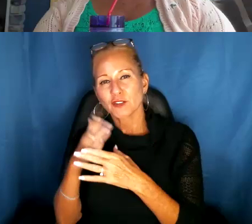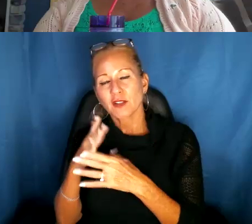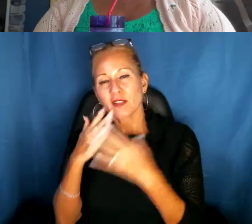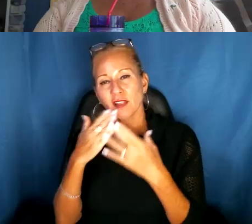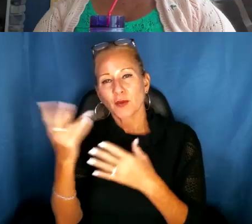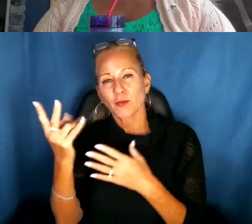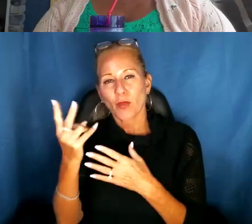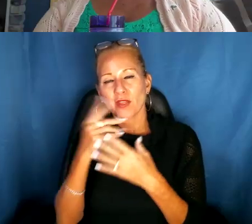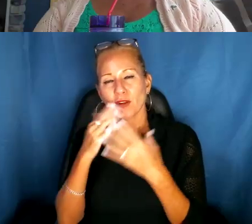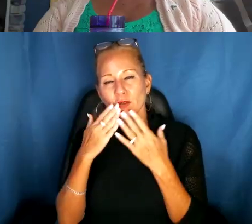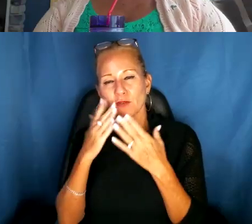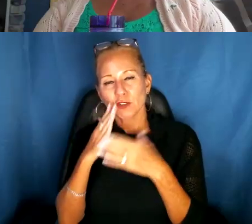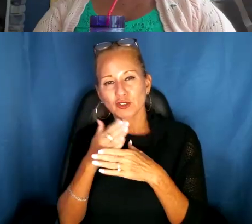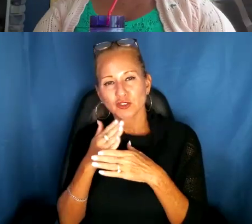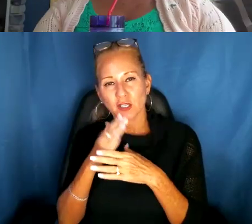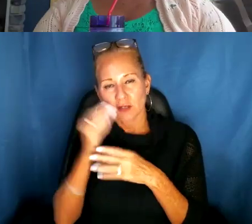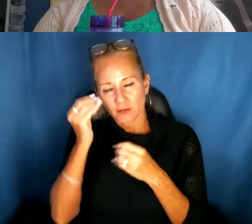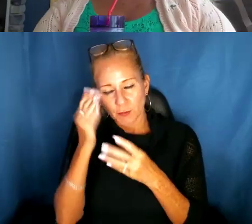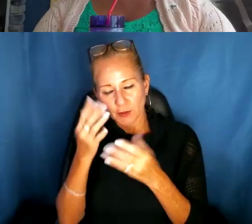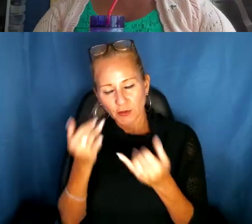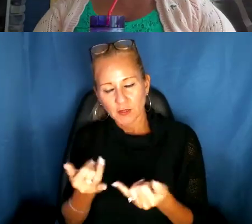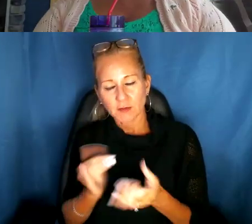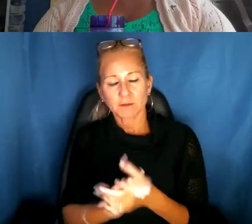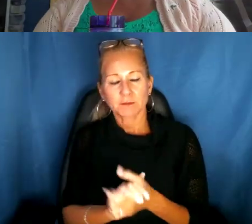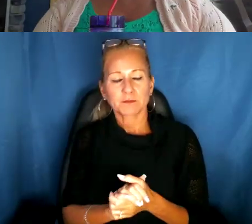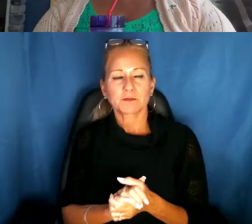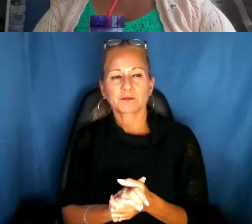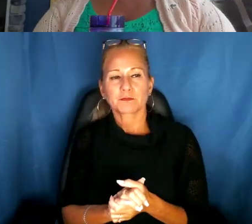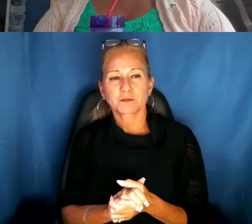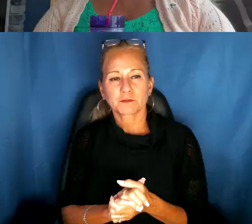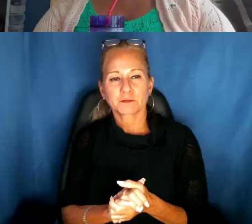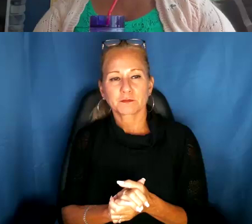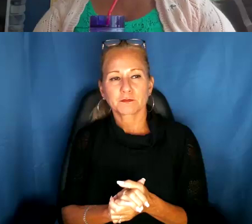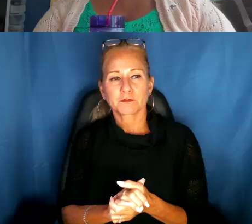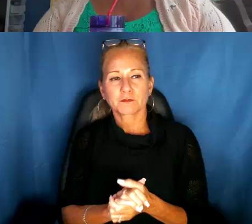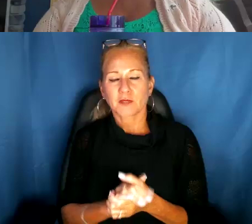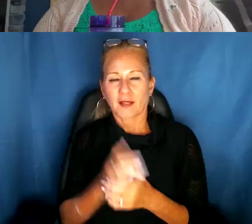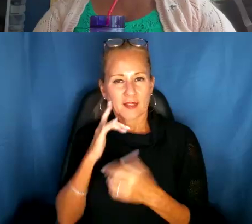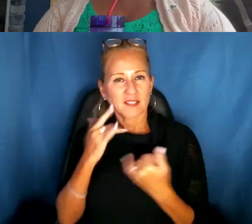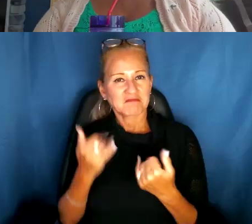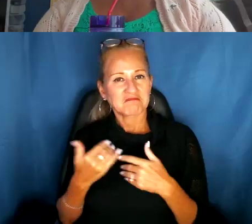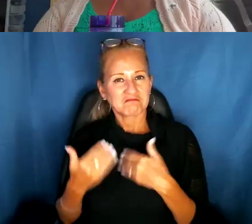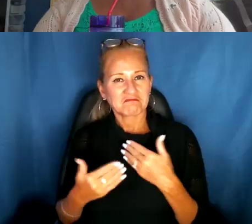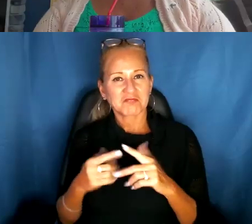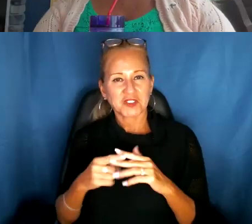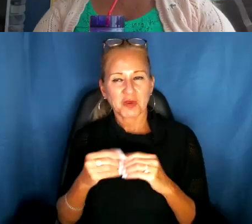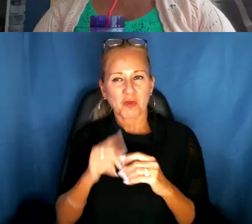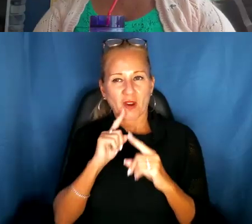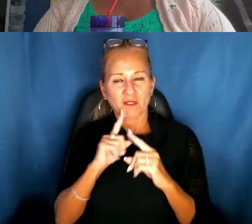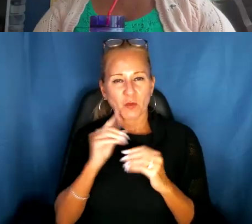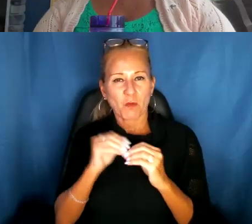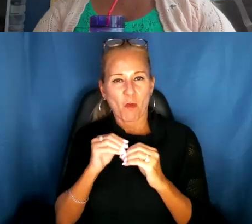for sharing this information today. I definitely think it's just the start of some more